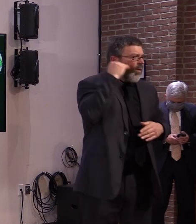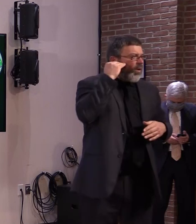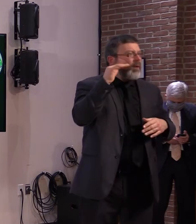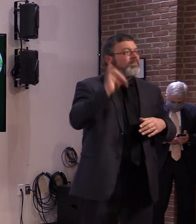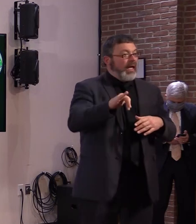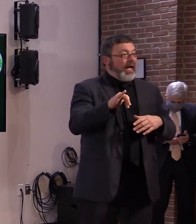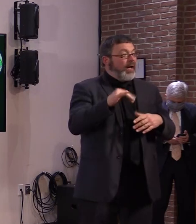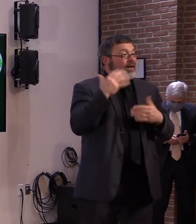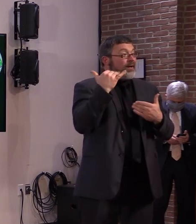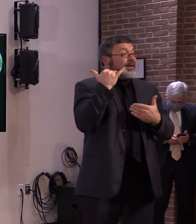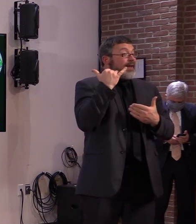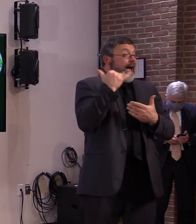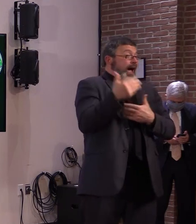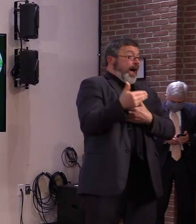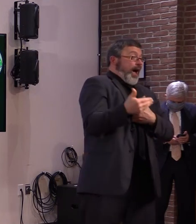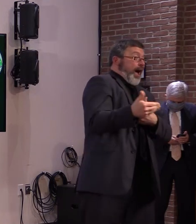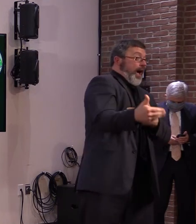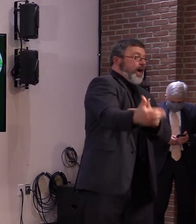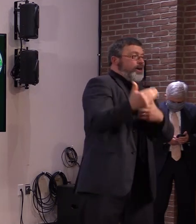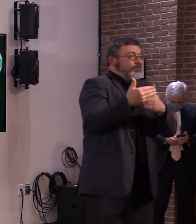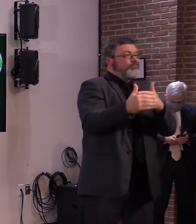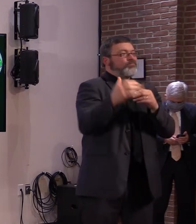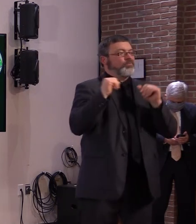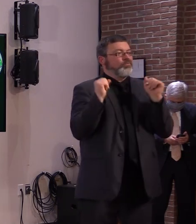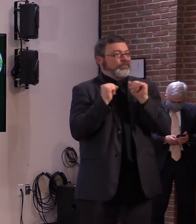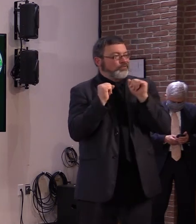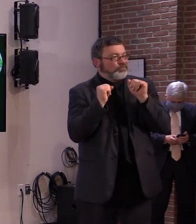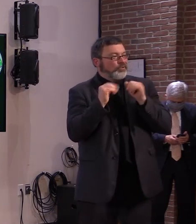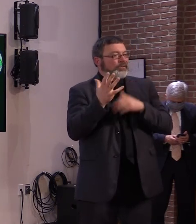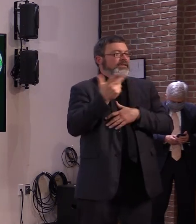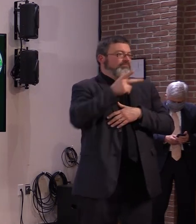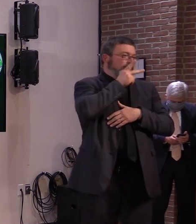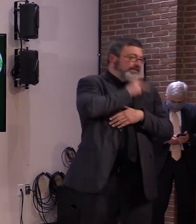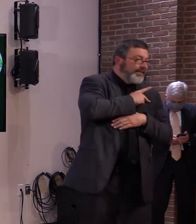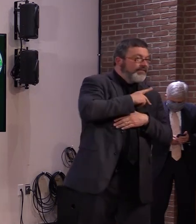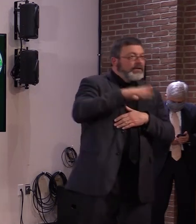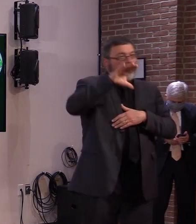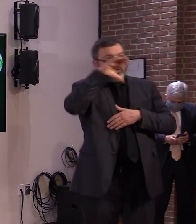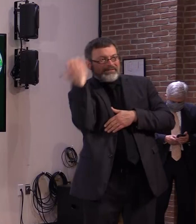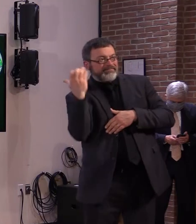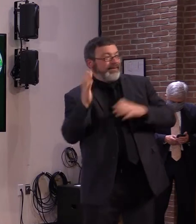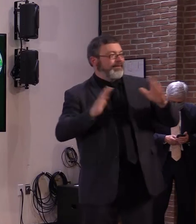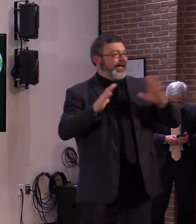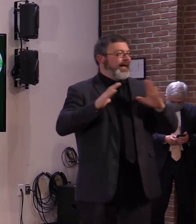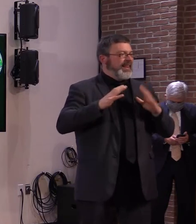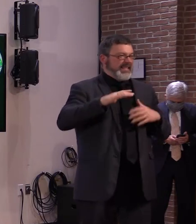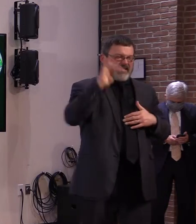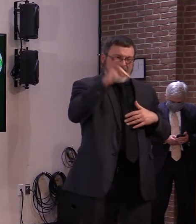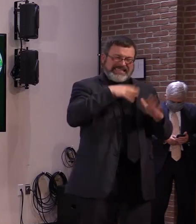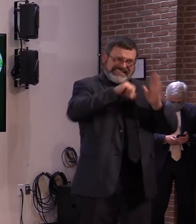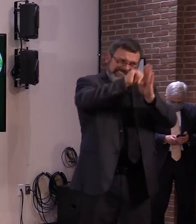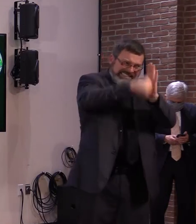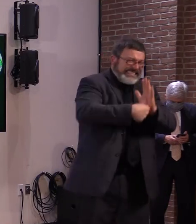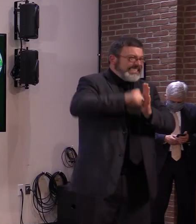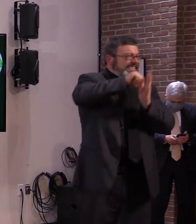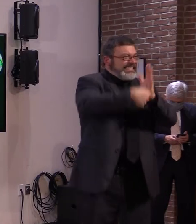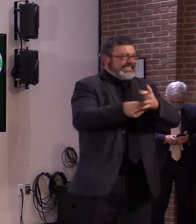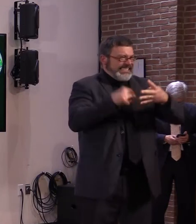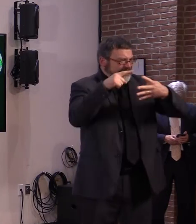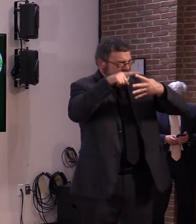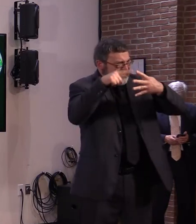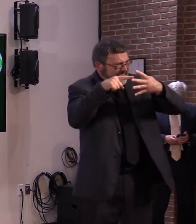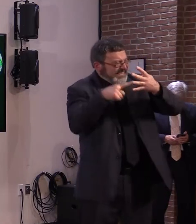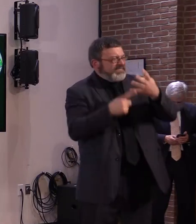season, following the guidelines will be more important than ever in order to keep kids in school. And why is this